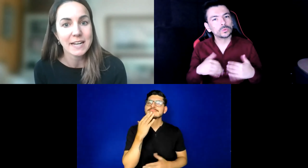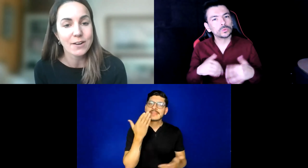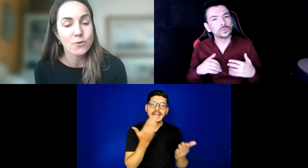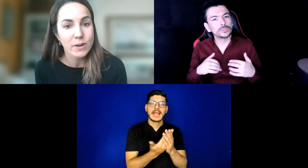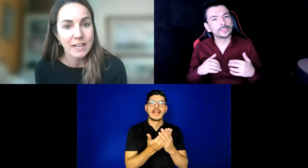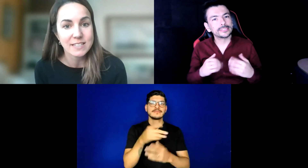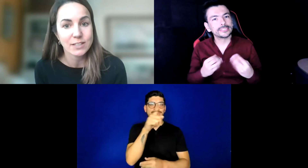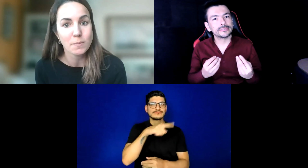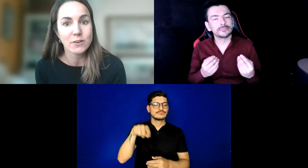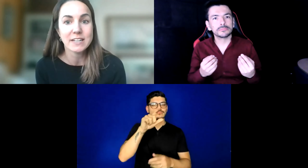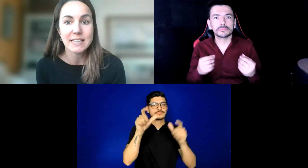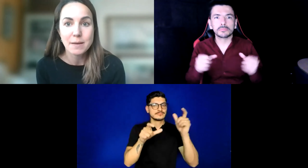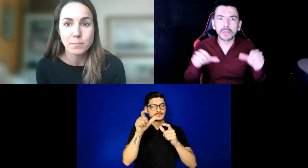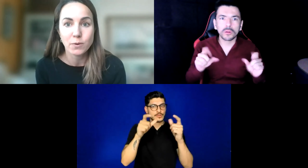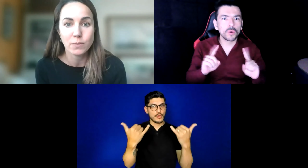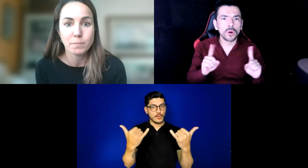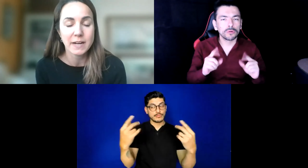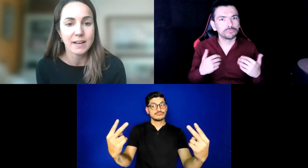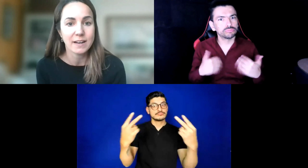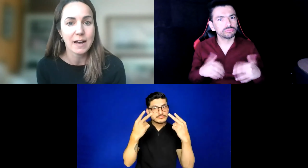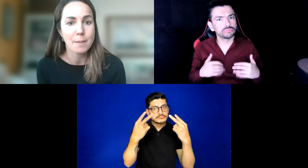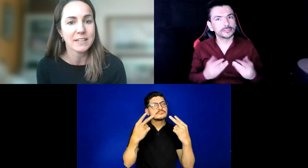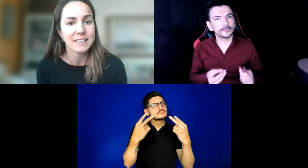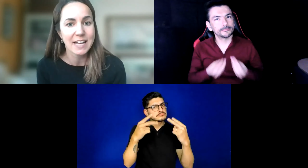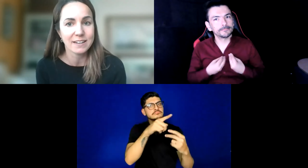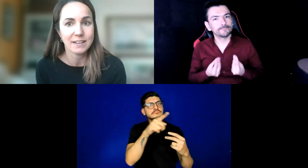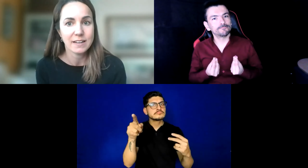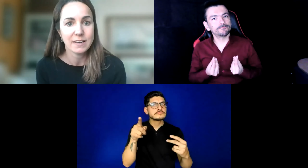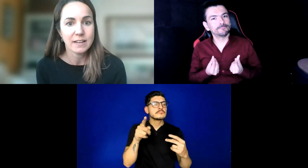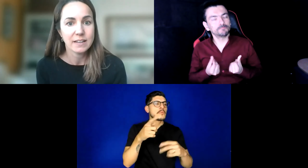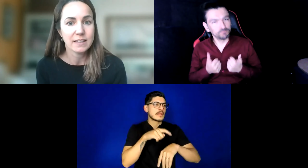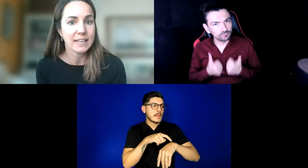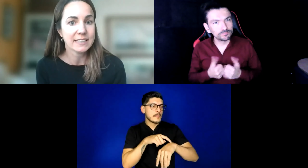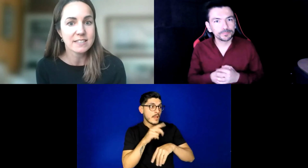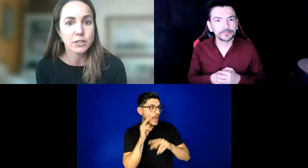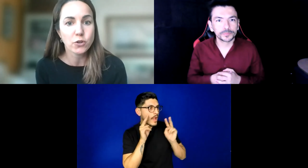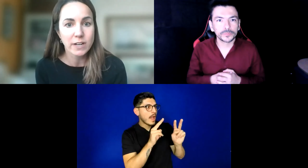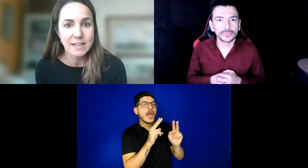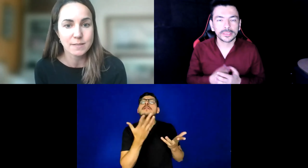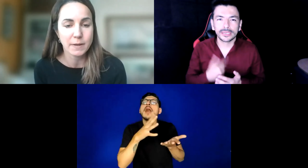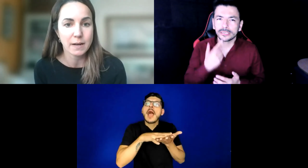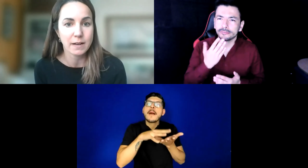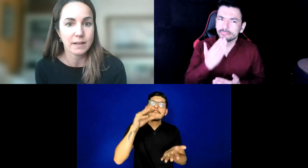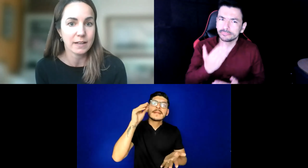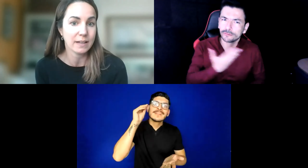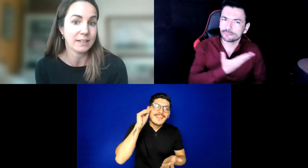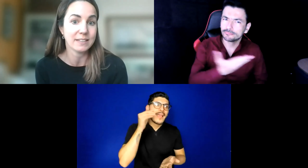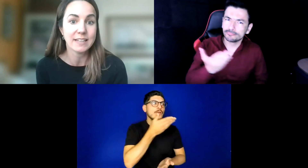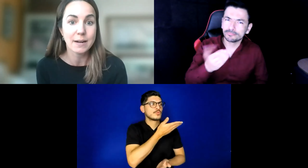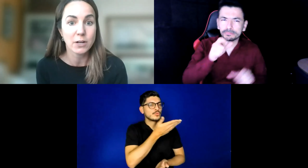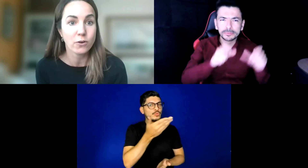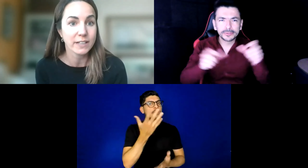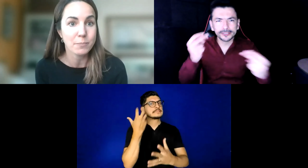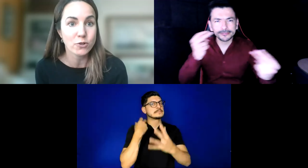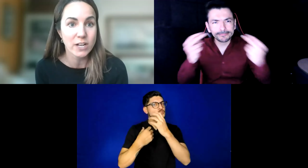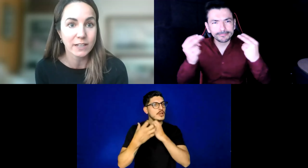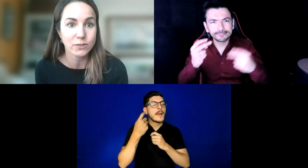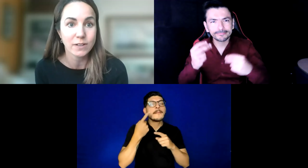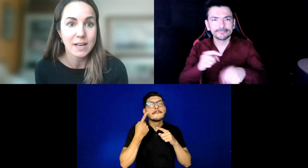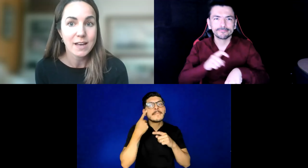speechless in the best of the senses. Thank you so much to everyone who is here with us today that took the time to learn about